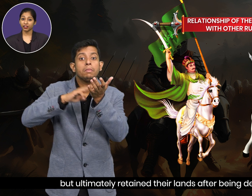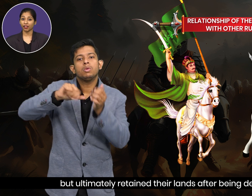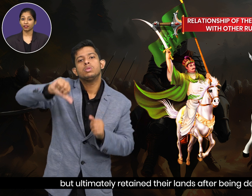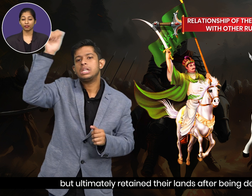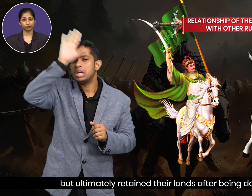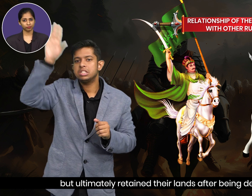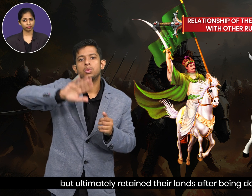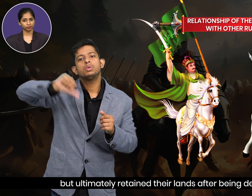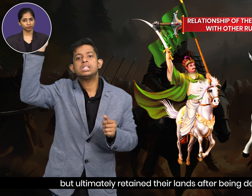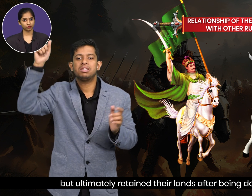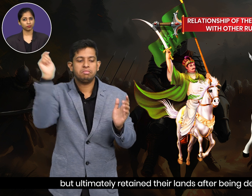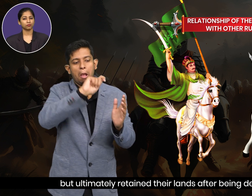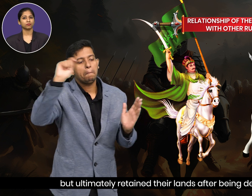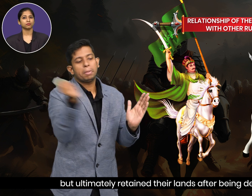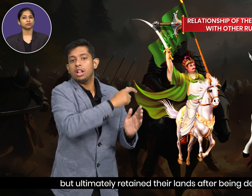being defeated.